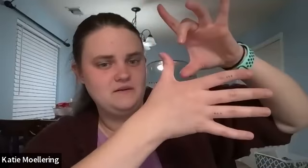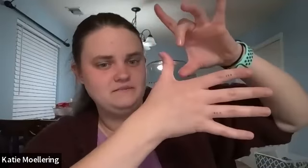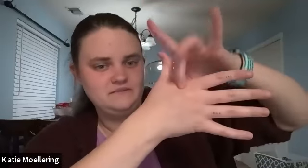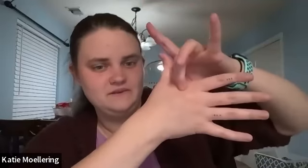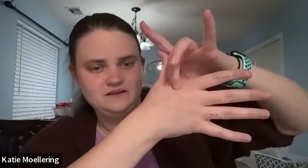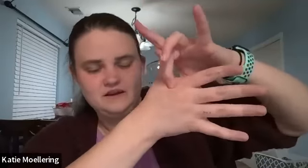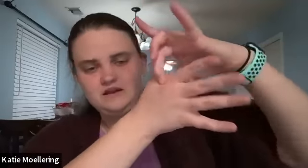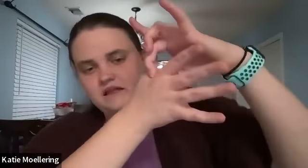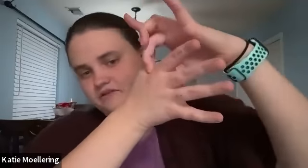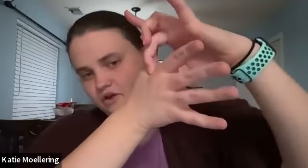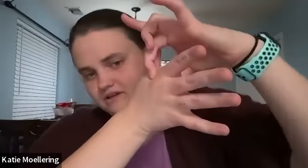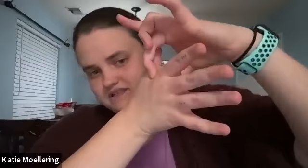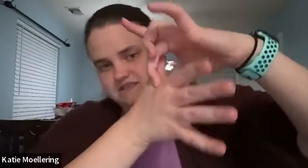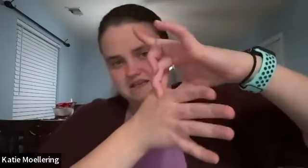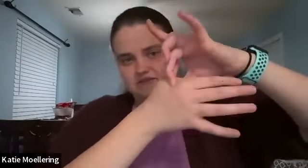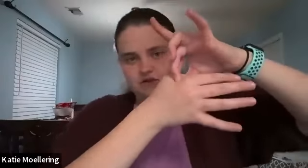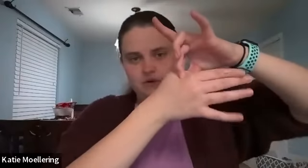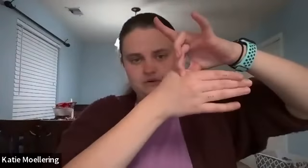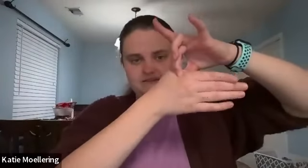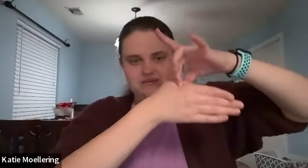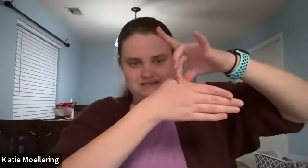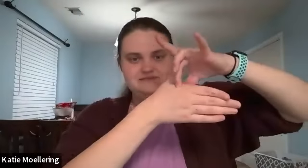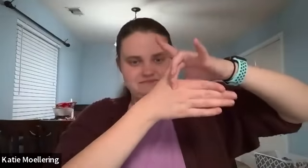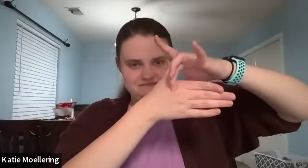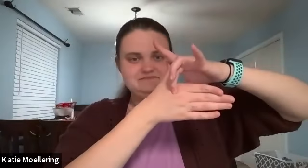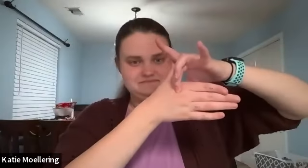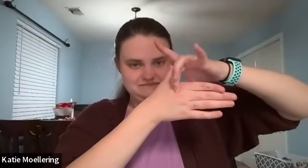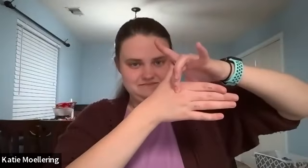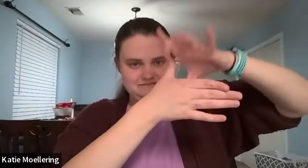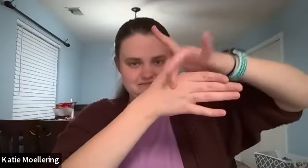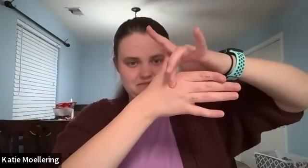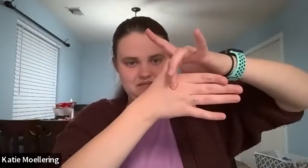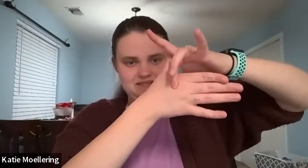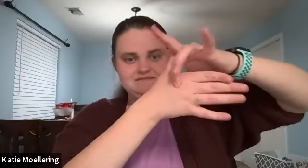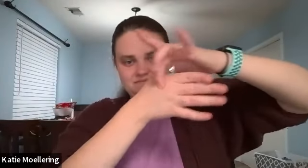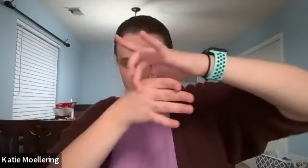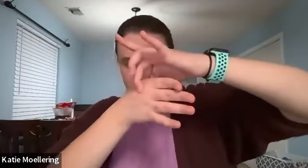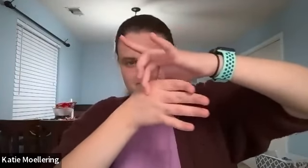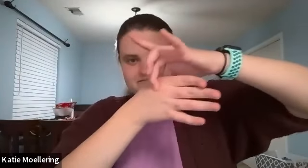thumb are like the hooks and they're holding the meat. Meat.